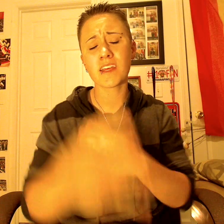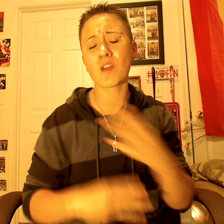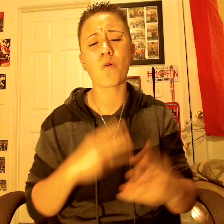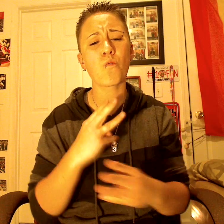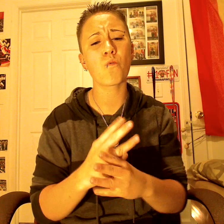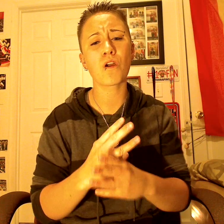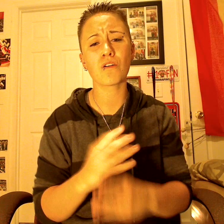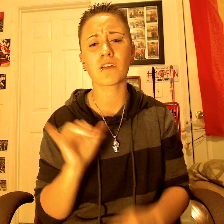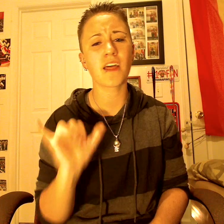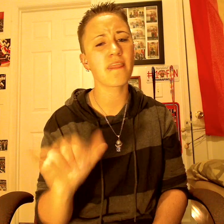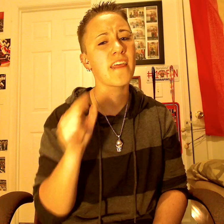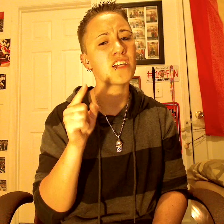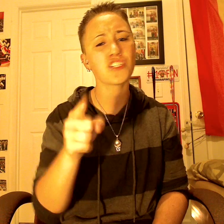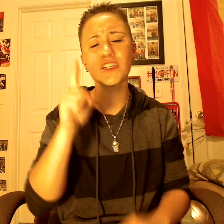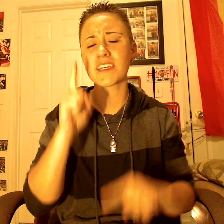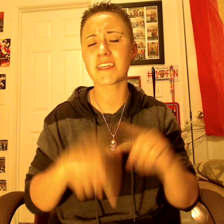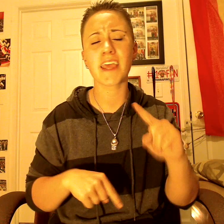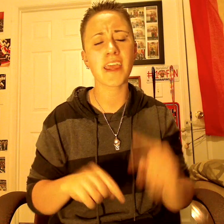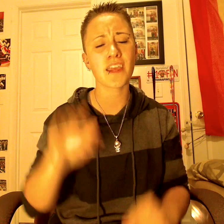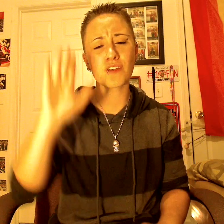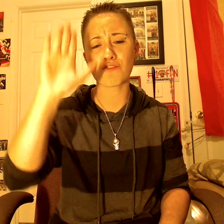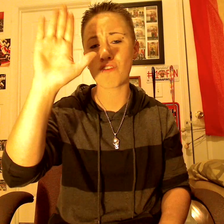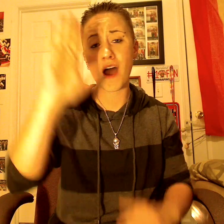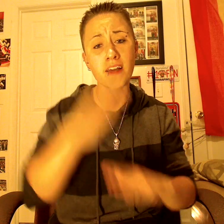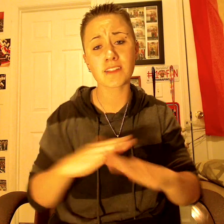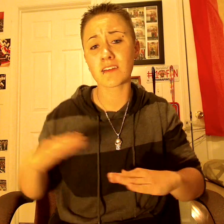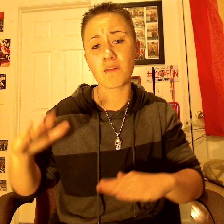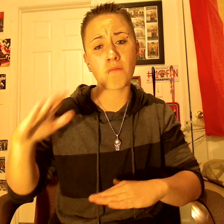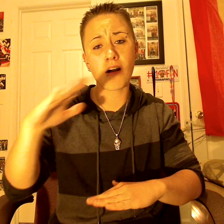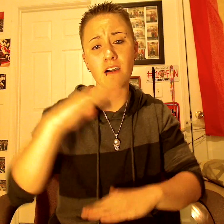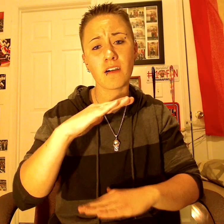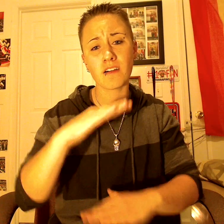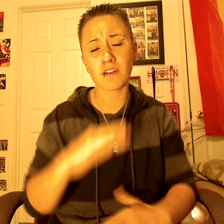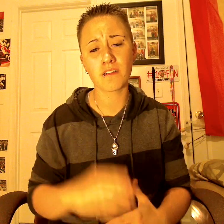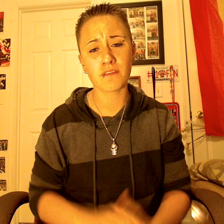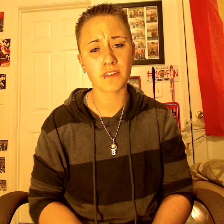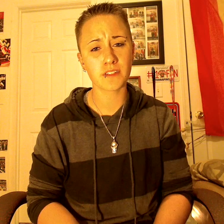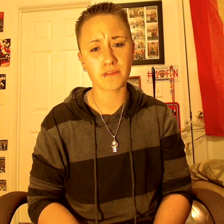in a world that she can't rise above.